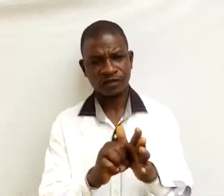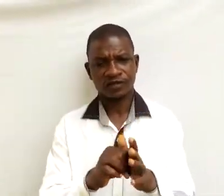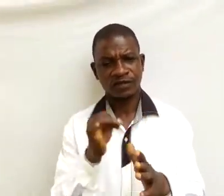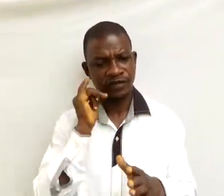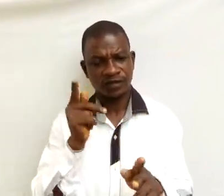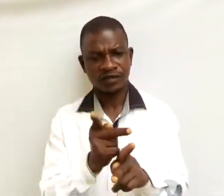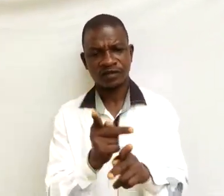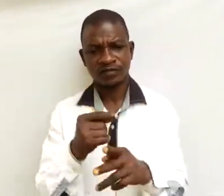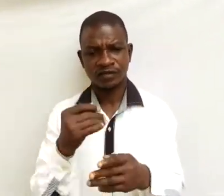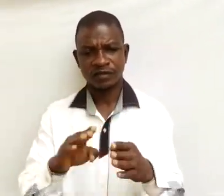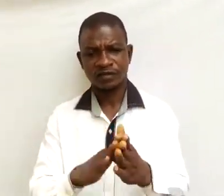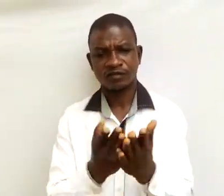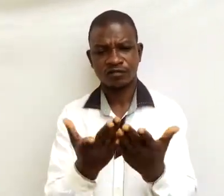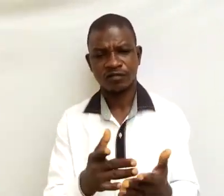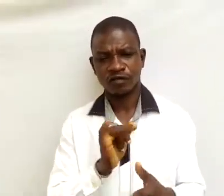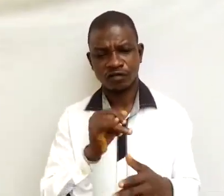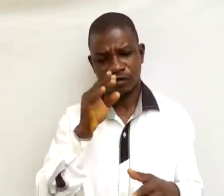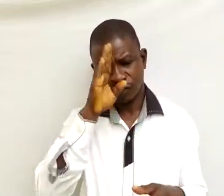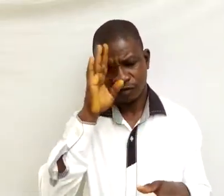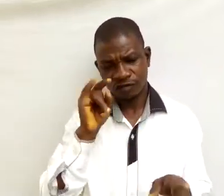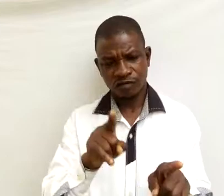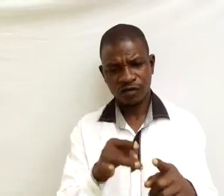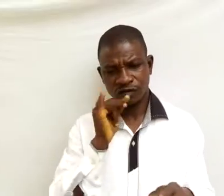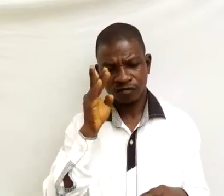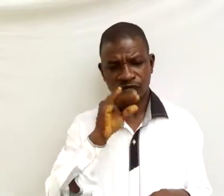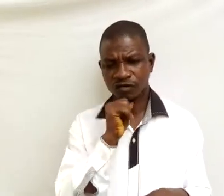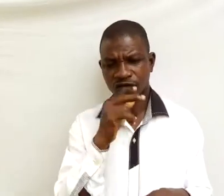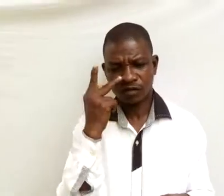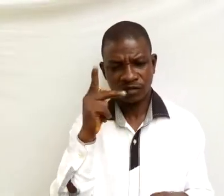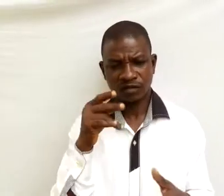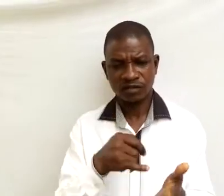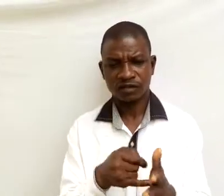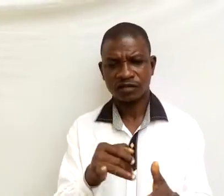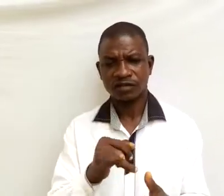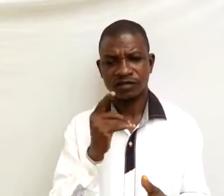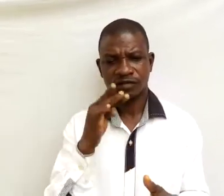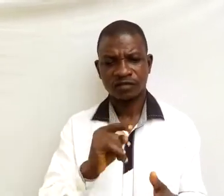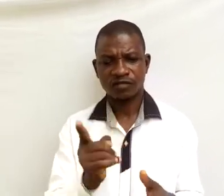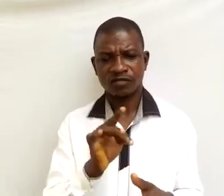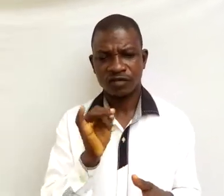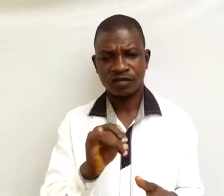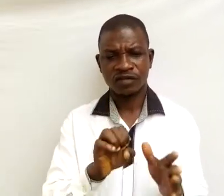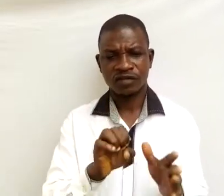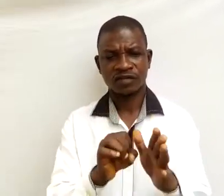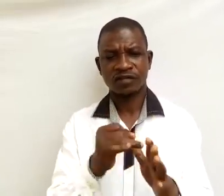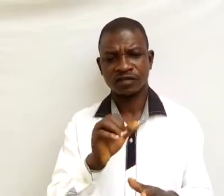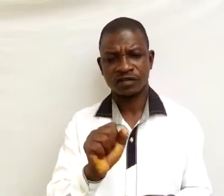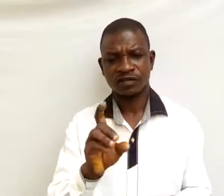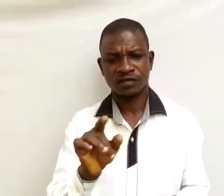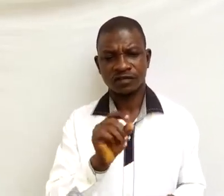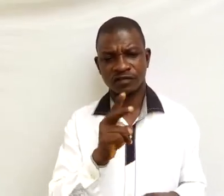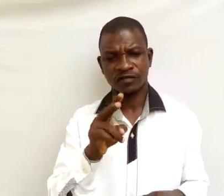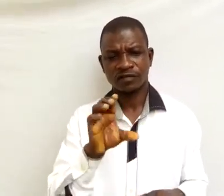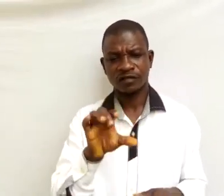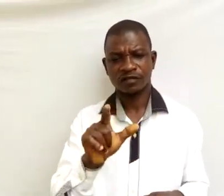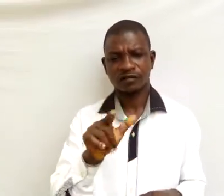the book where his brother could not see it. Where brother could not see it is an example of adverbial clause of